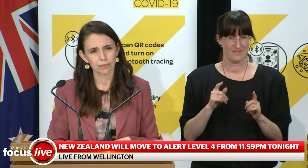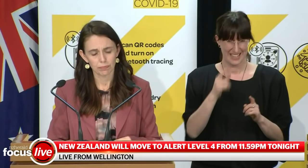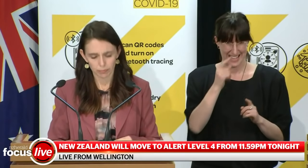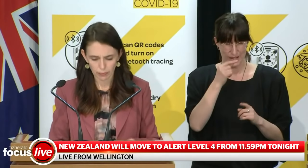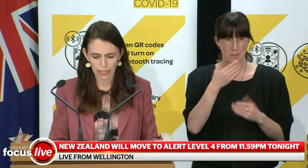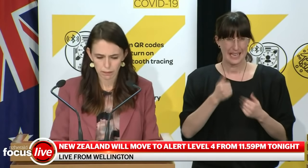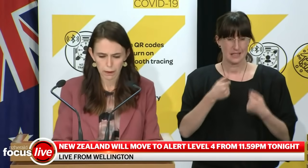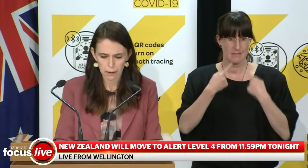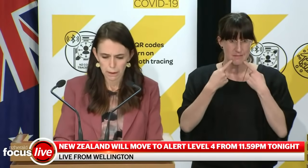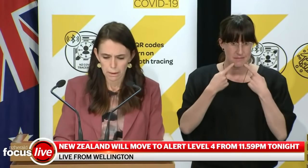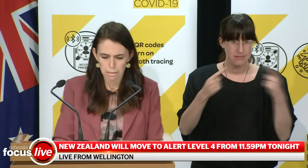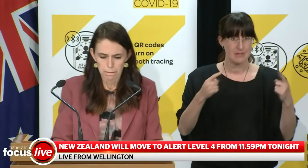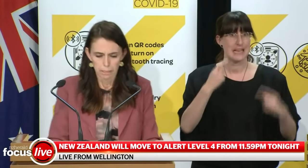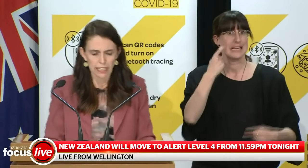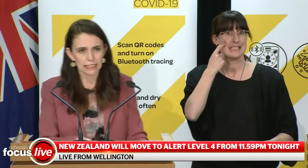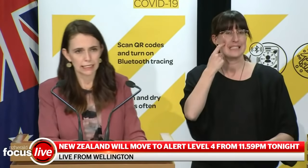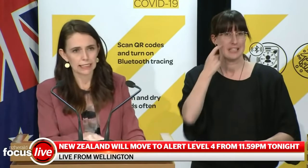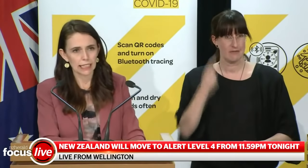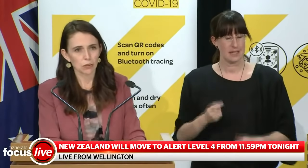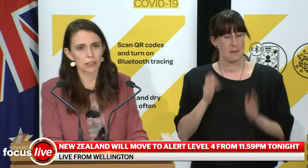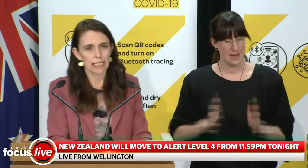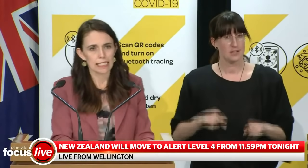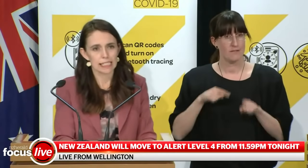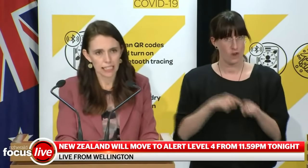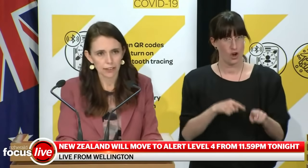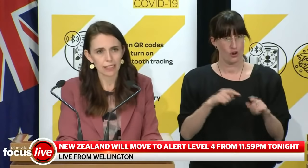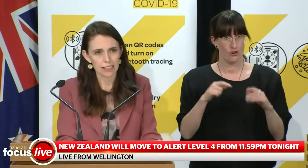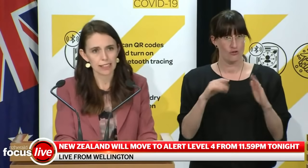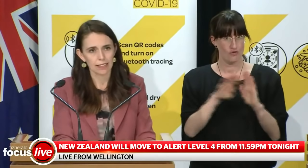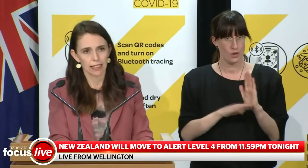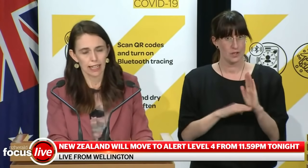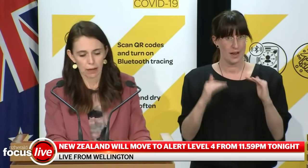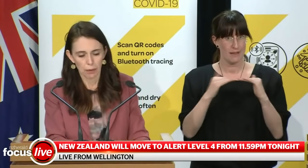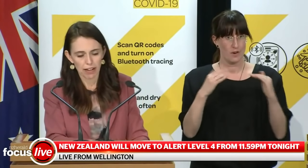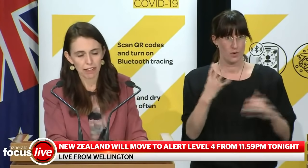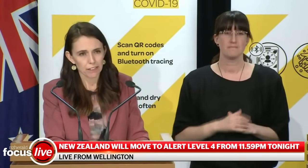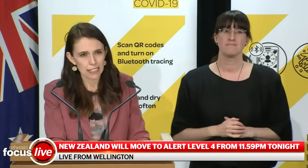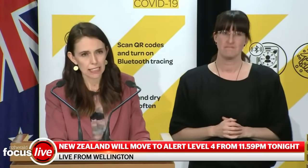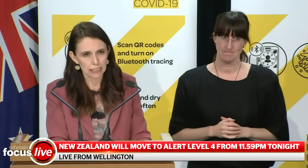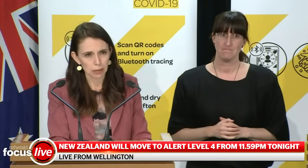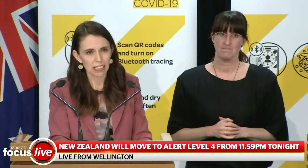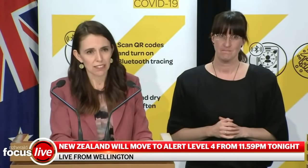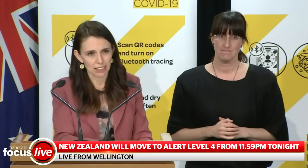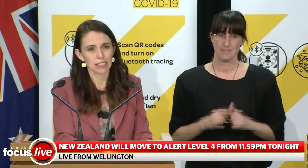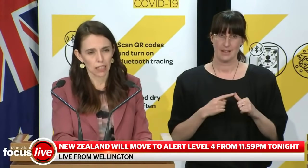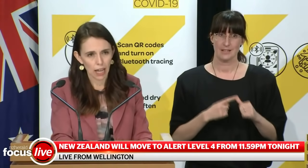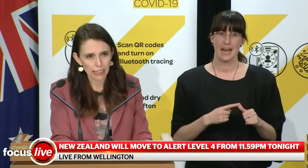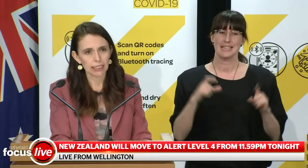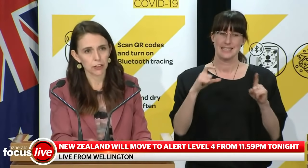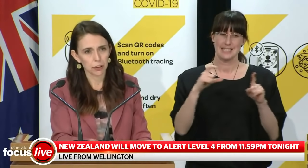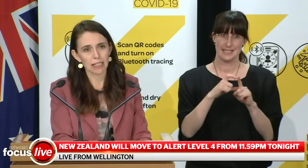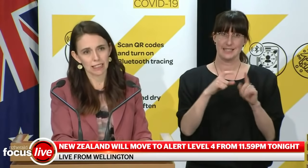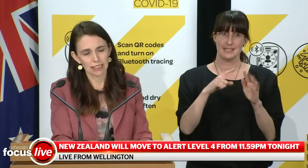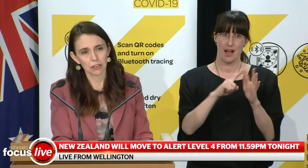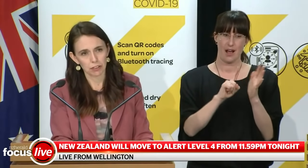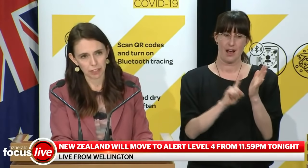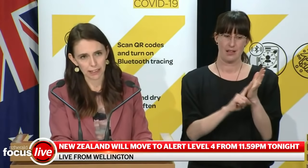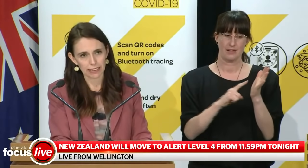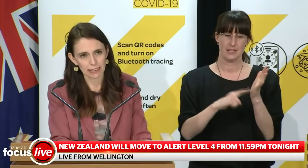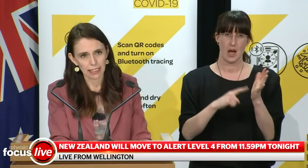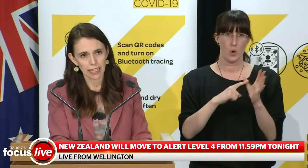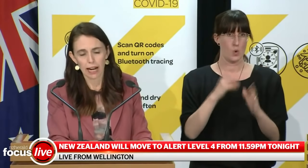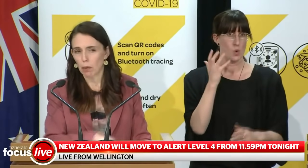they need to obey the rules of level 4? Delta is serious, and we have every reason to believe this is likely to be the